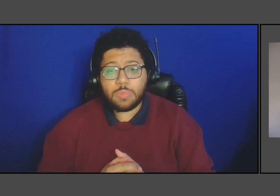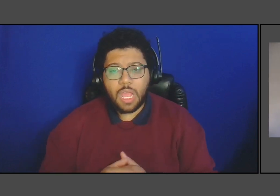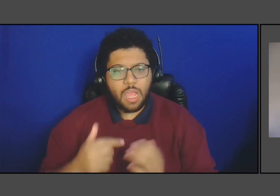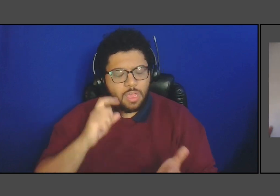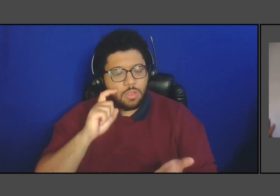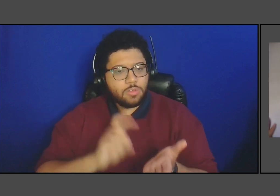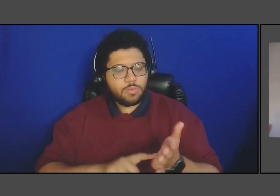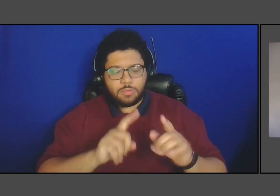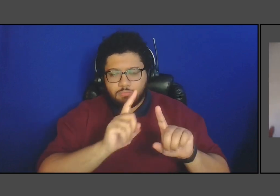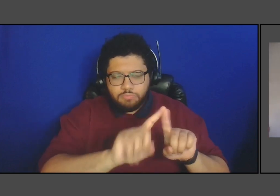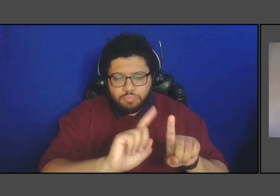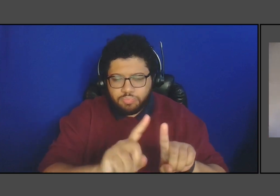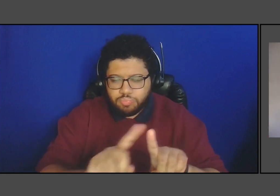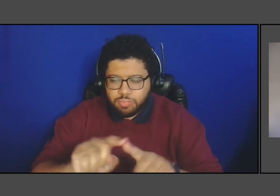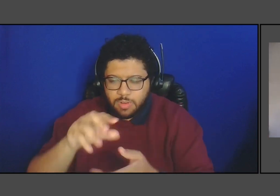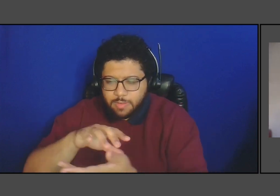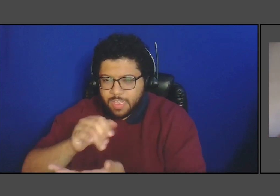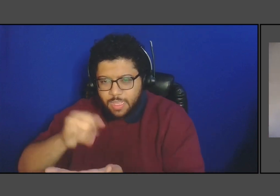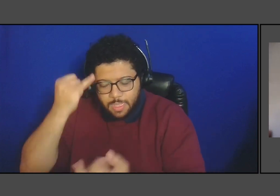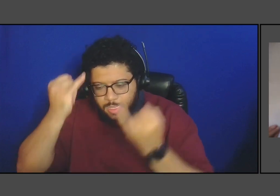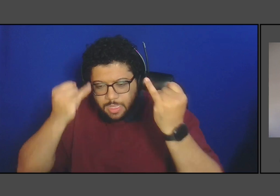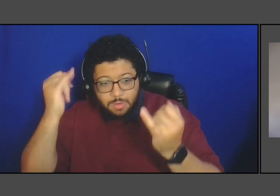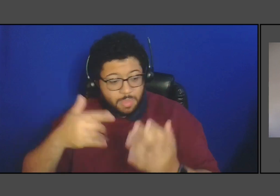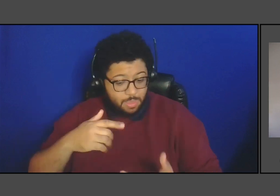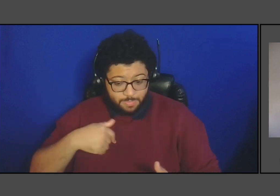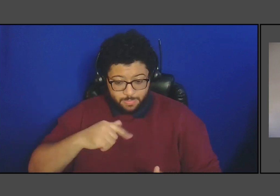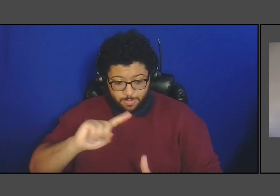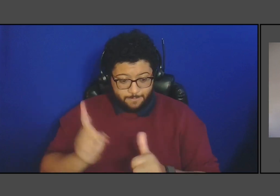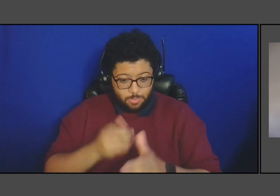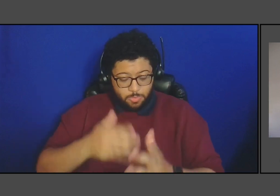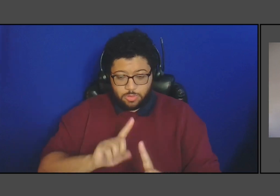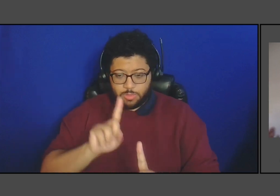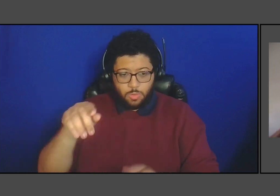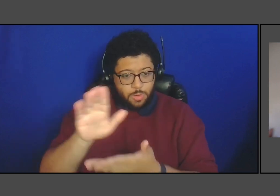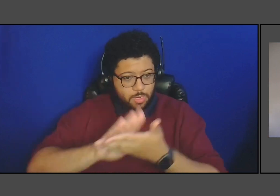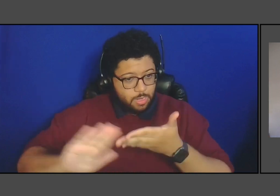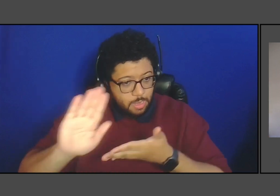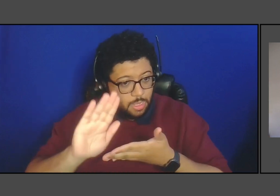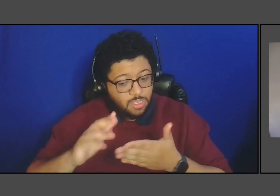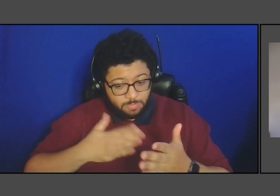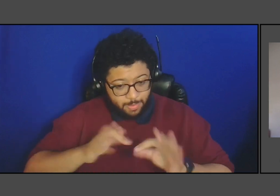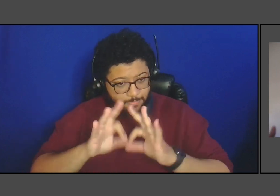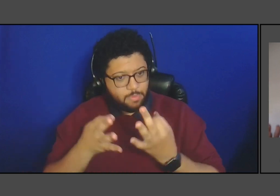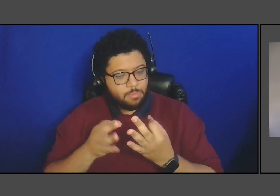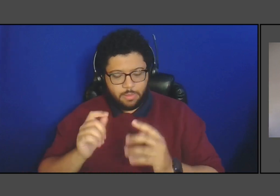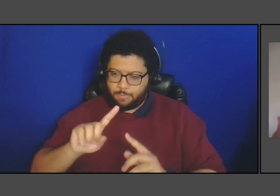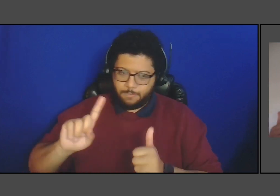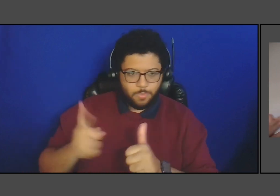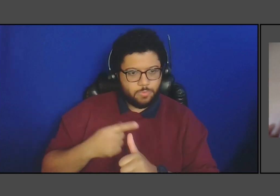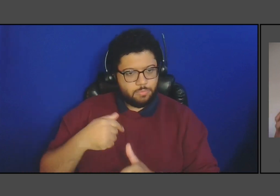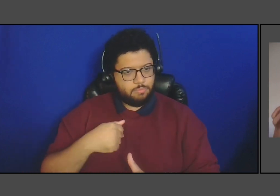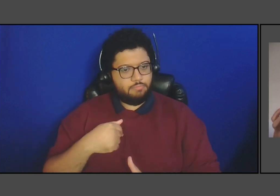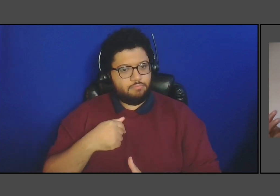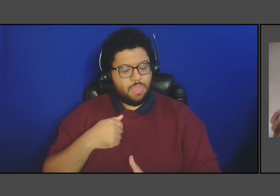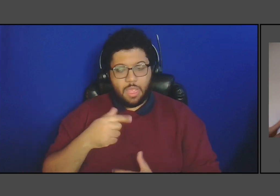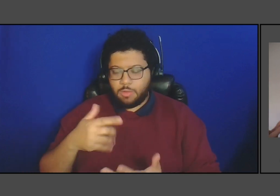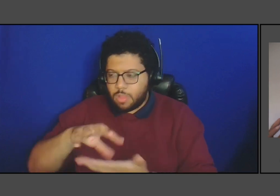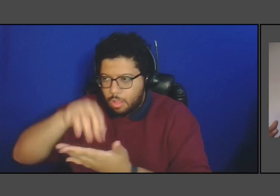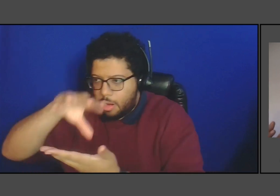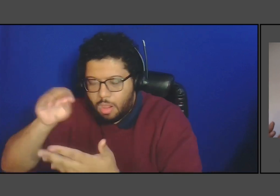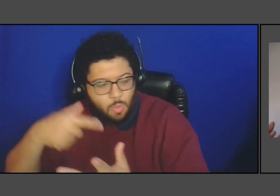as a first one to go to college in my family that I wanted to share back home with my folks. But I didn't have